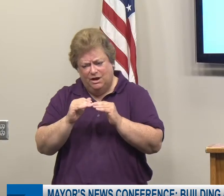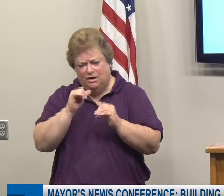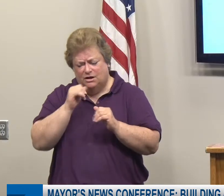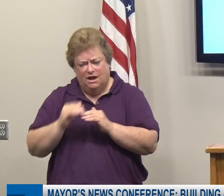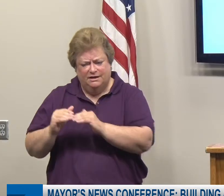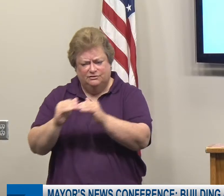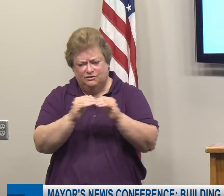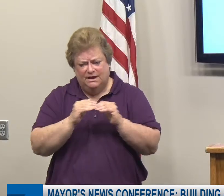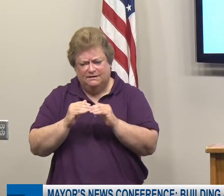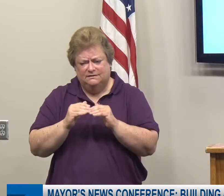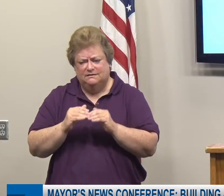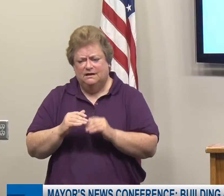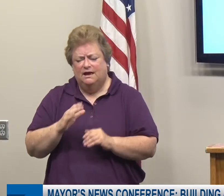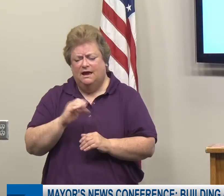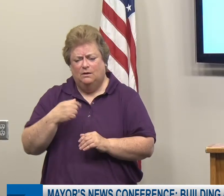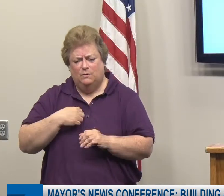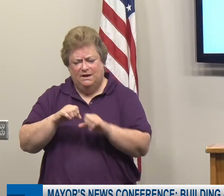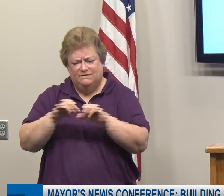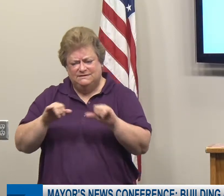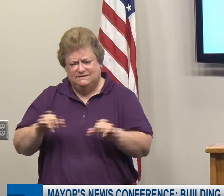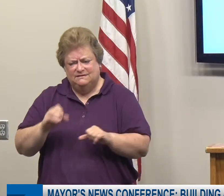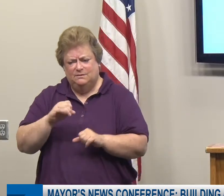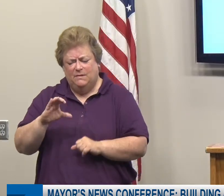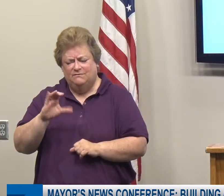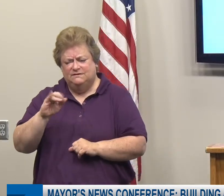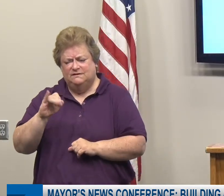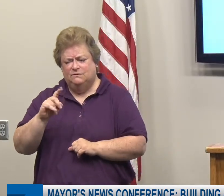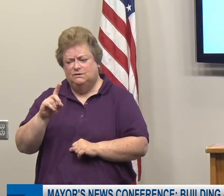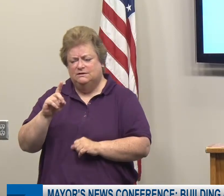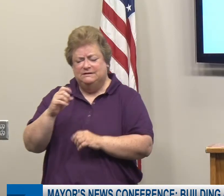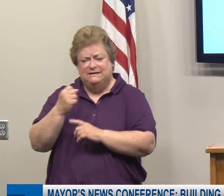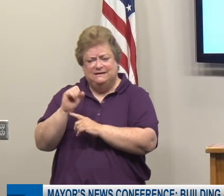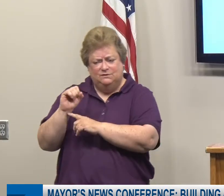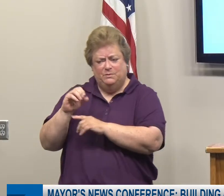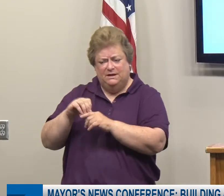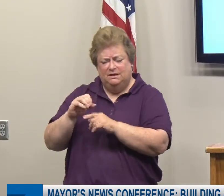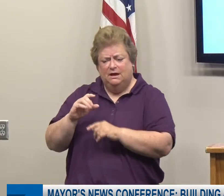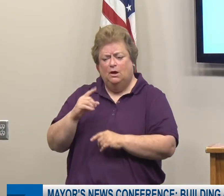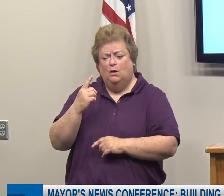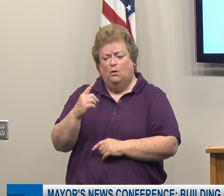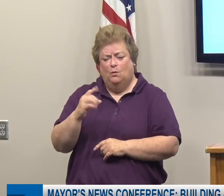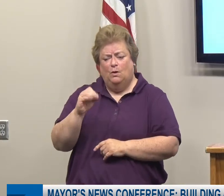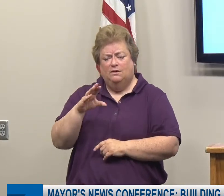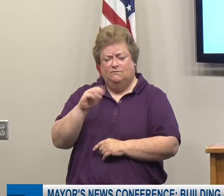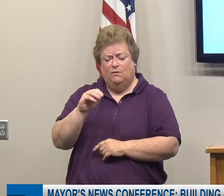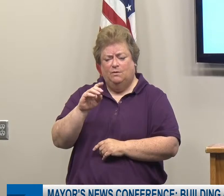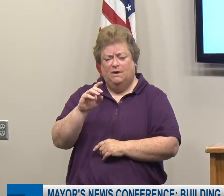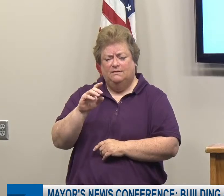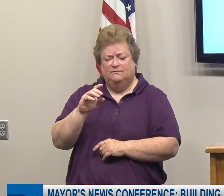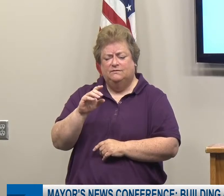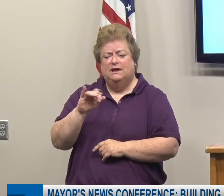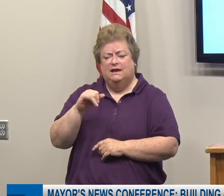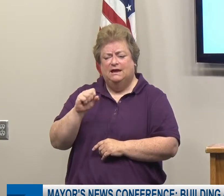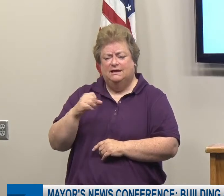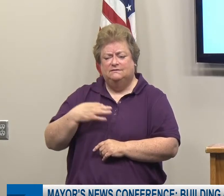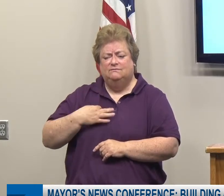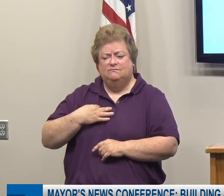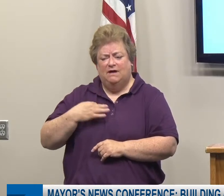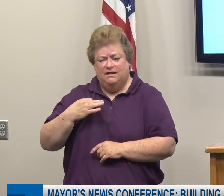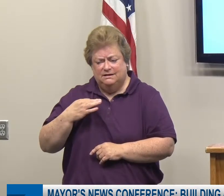of civil disobedience in our country and elsewhere. One form of civil disobedience involves voluntarily